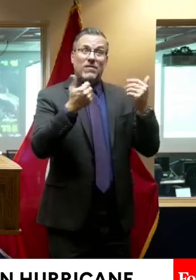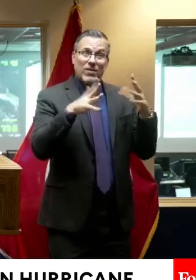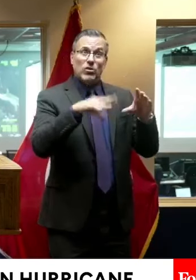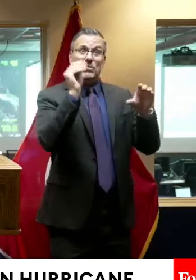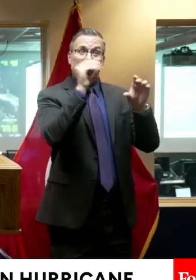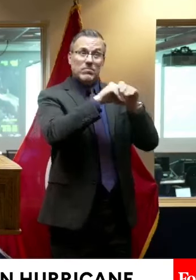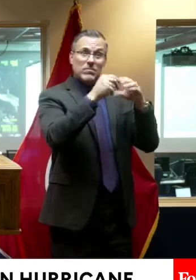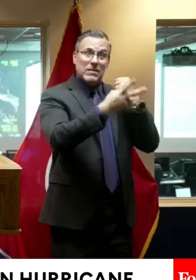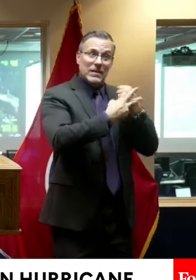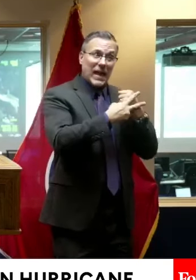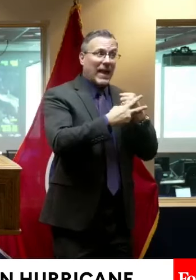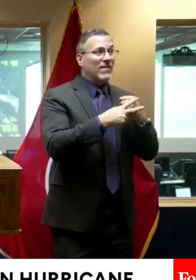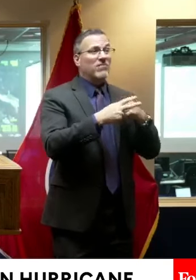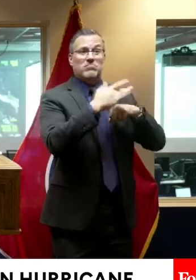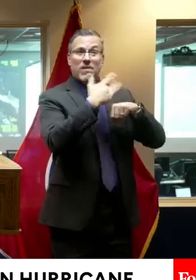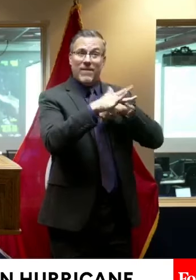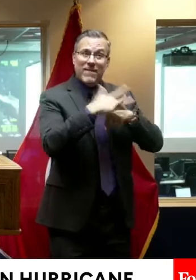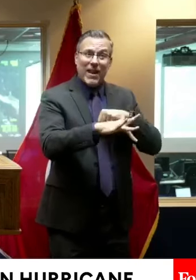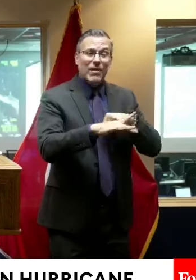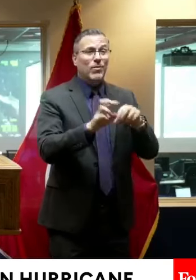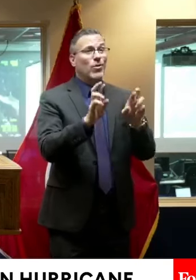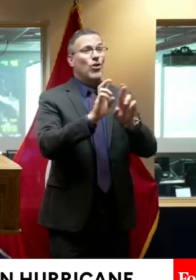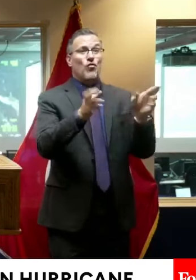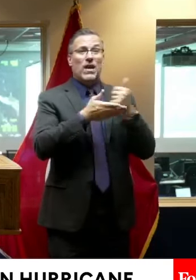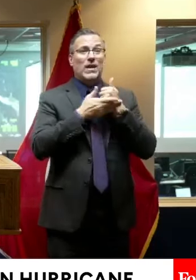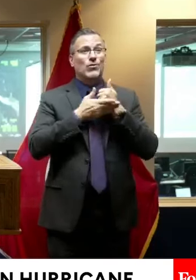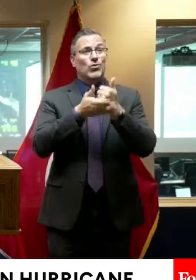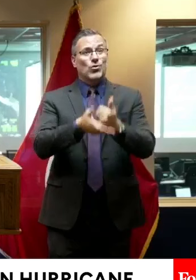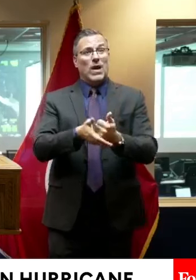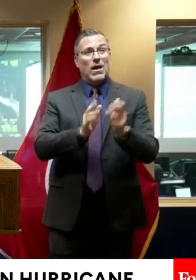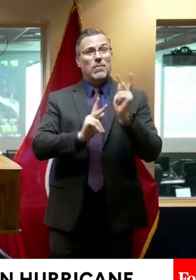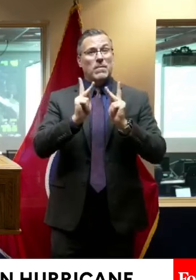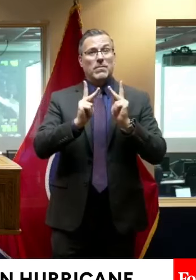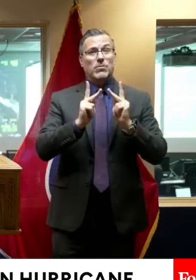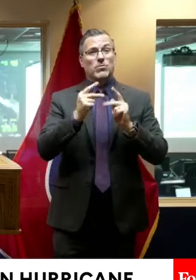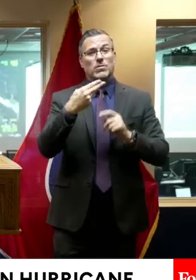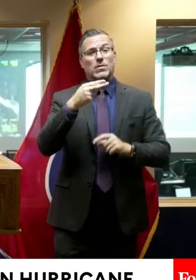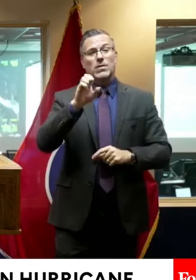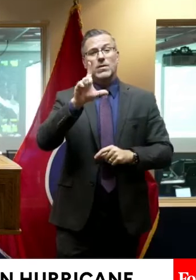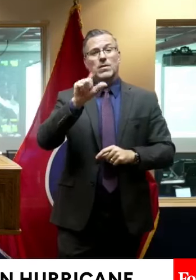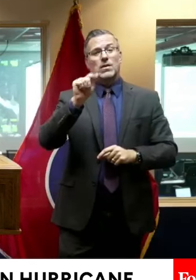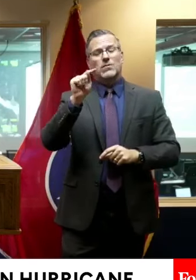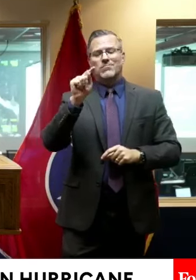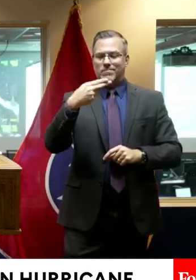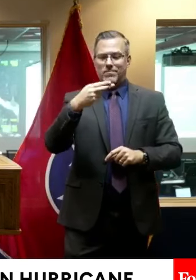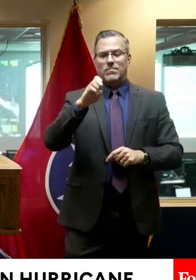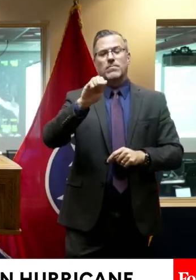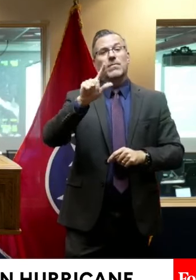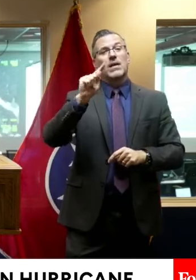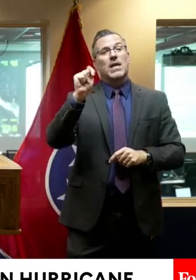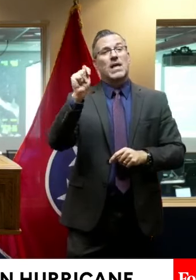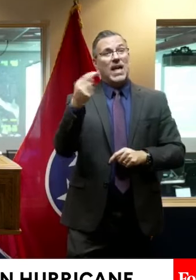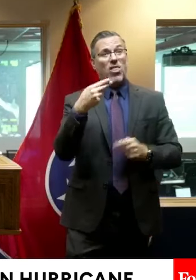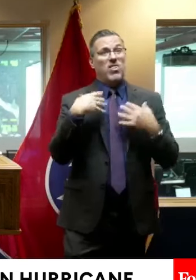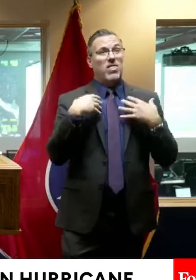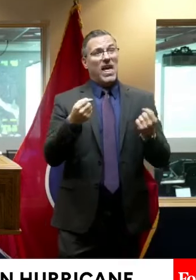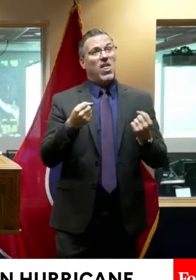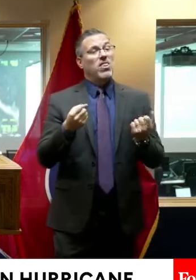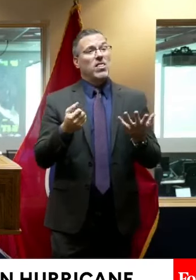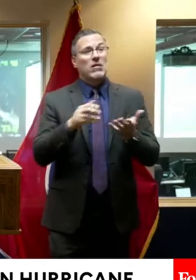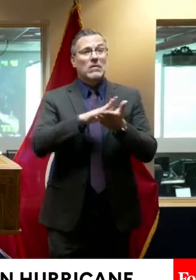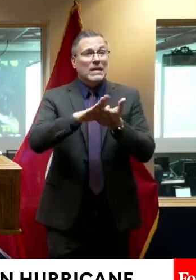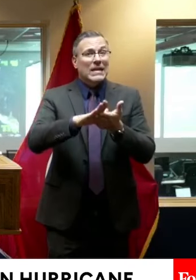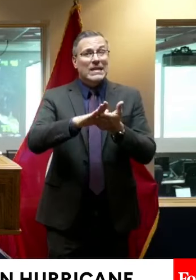and they're specifically designed to be used for health and welfare. This is clearly a health and welfare issue, clean